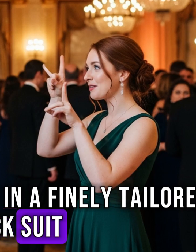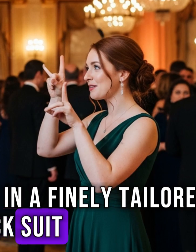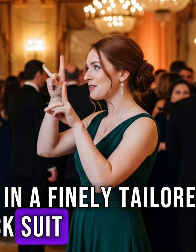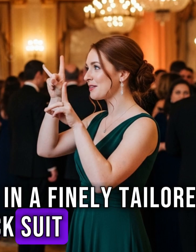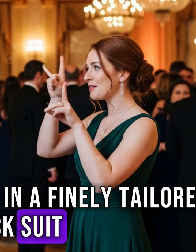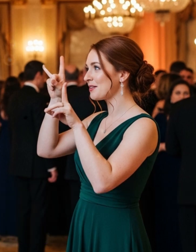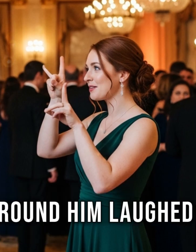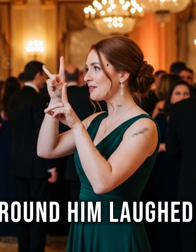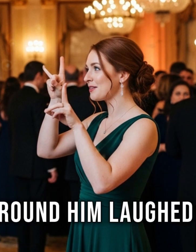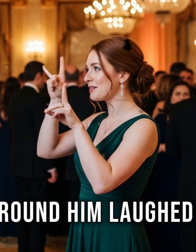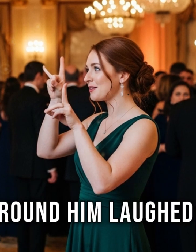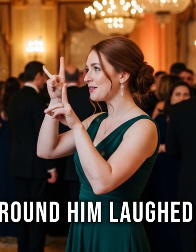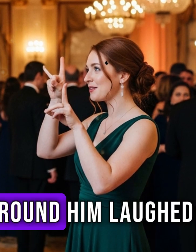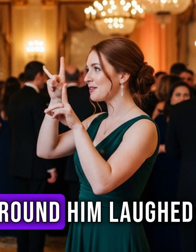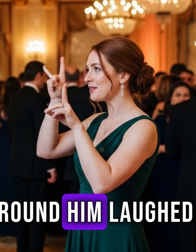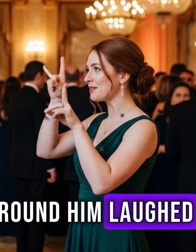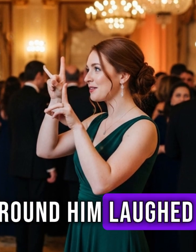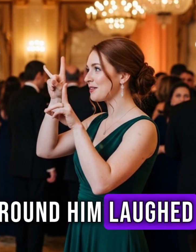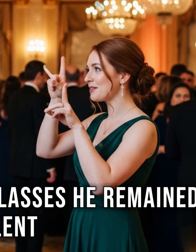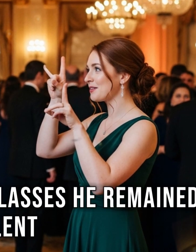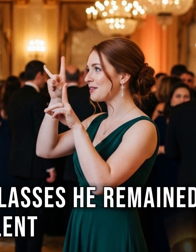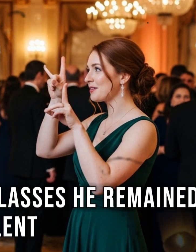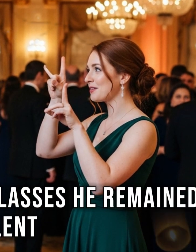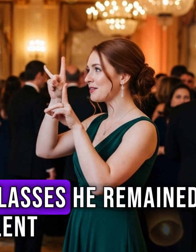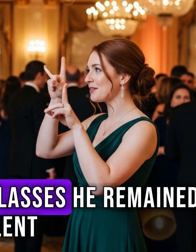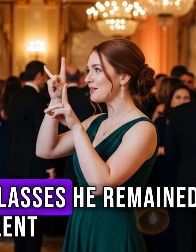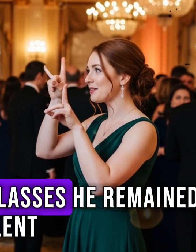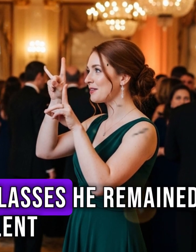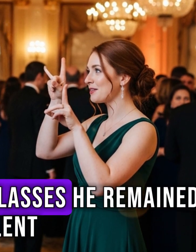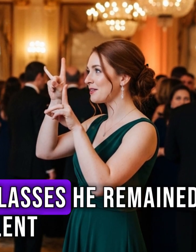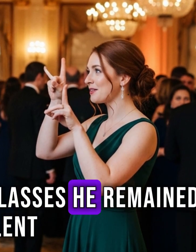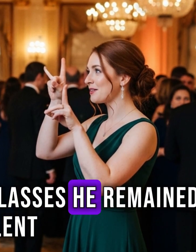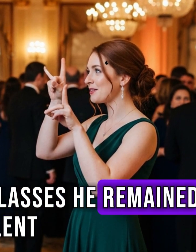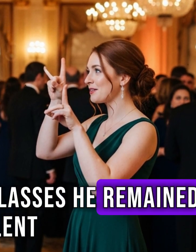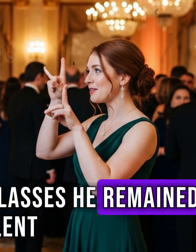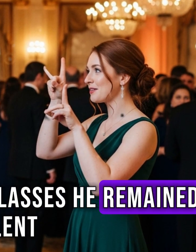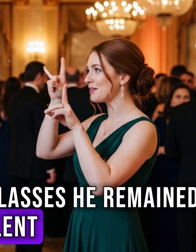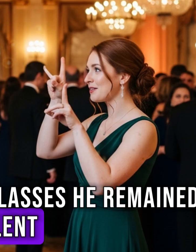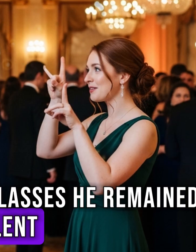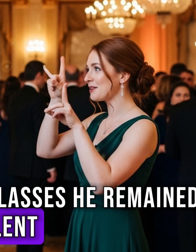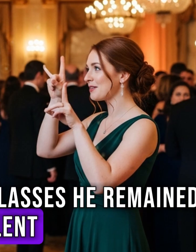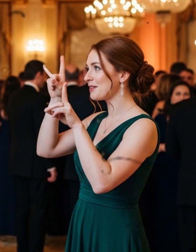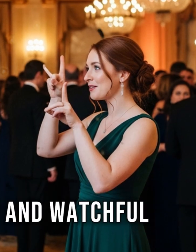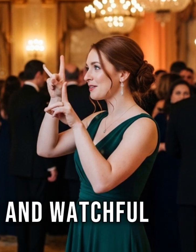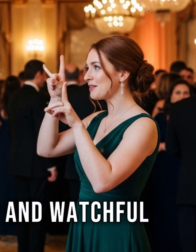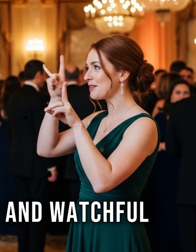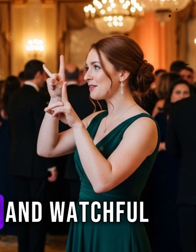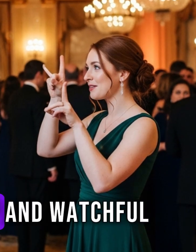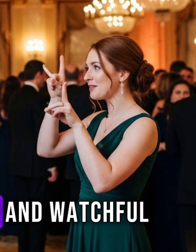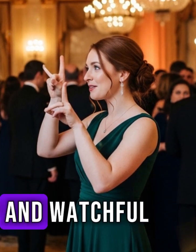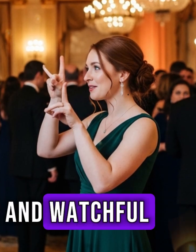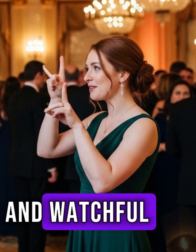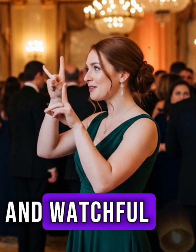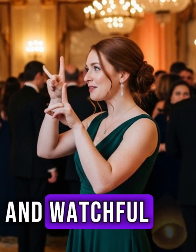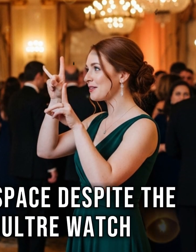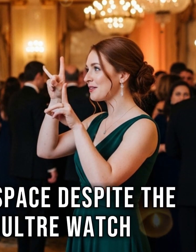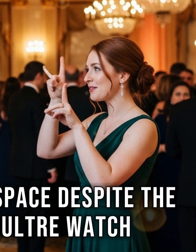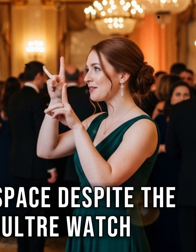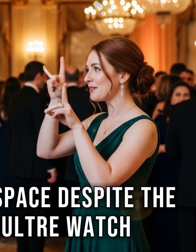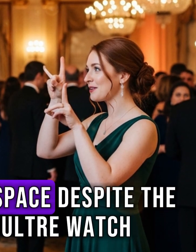suit. While everyone around him laughed and raised their glasses, he remained silent, his eyes deep and watchful focused on the